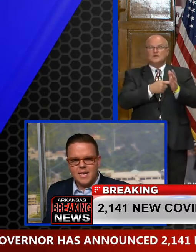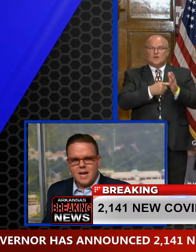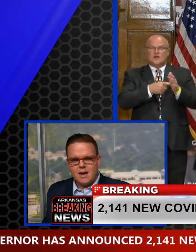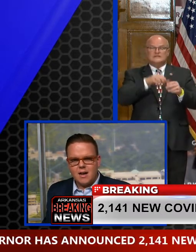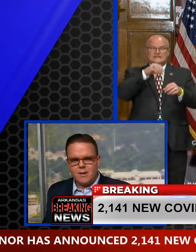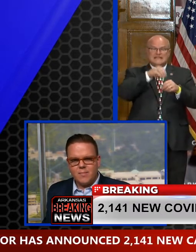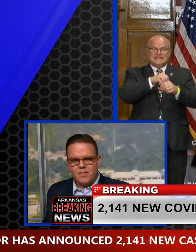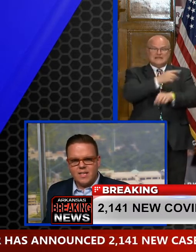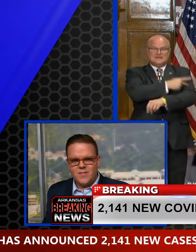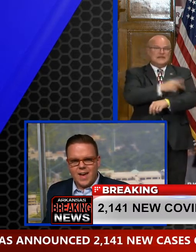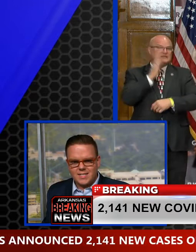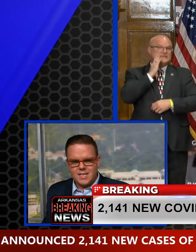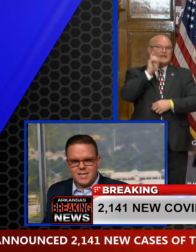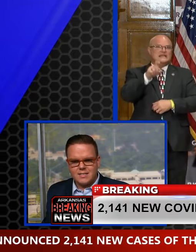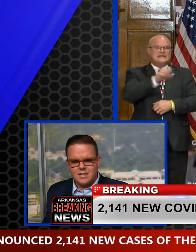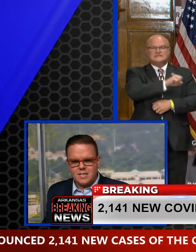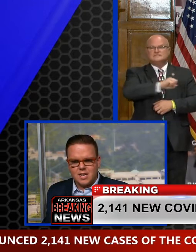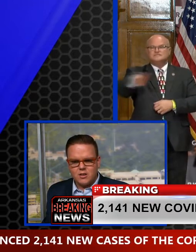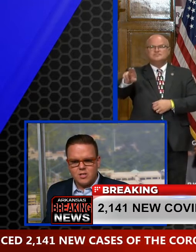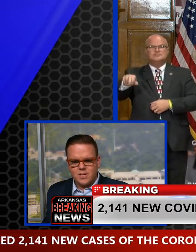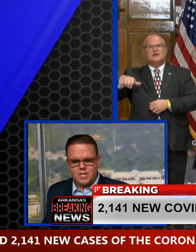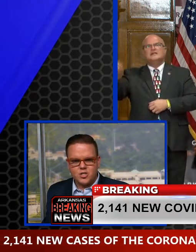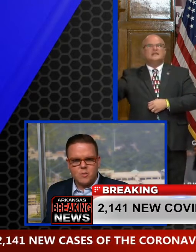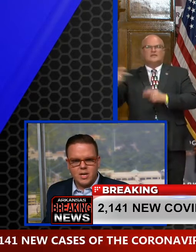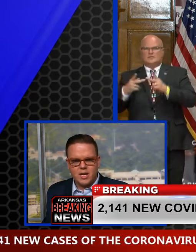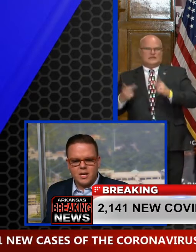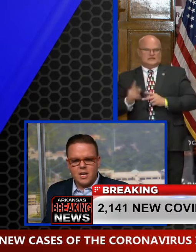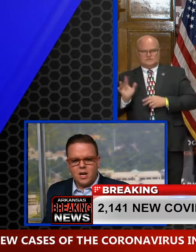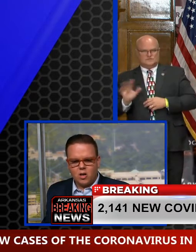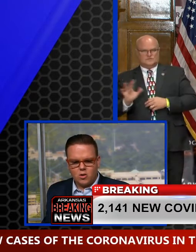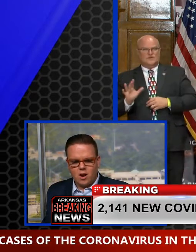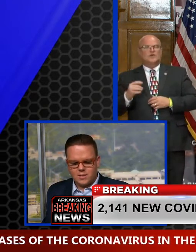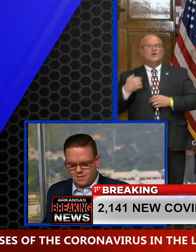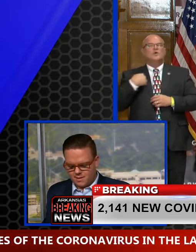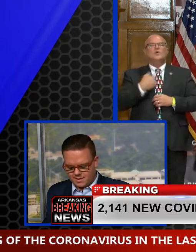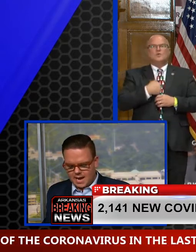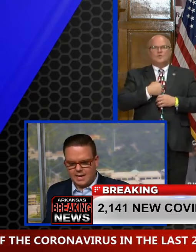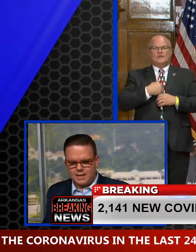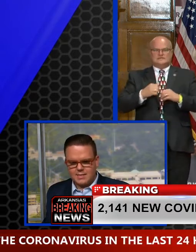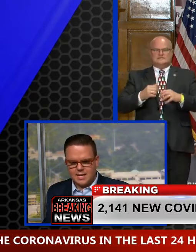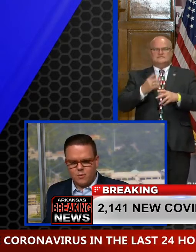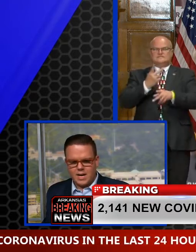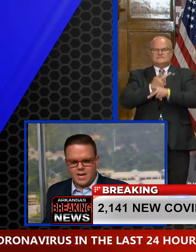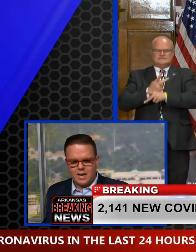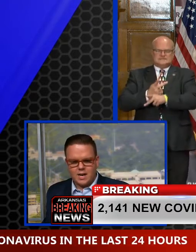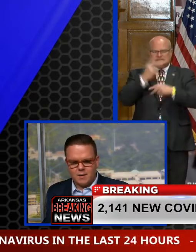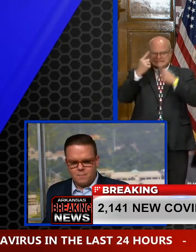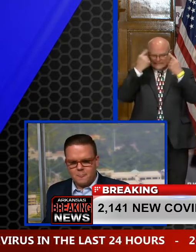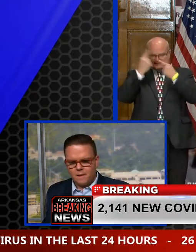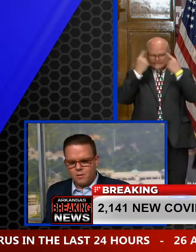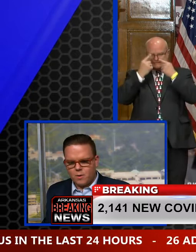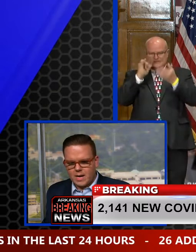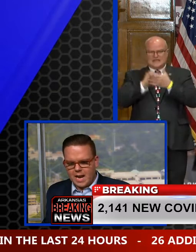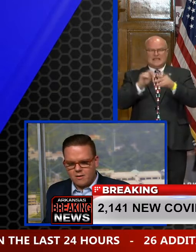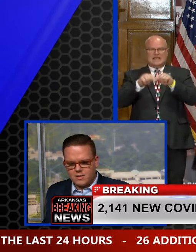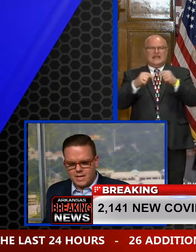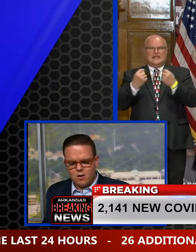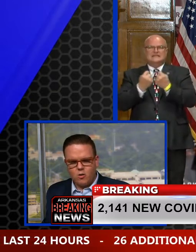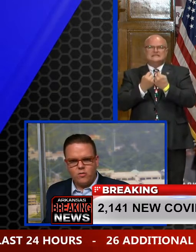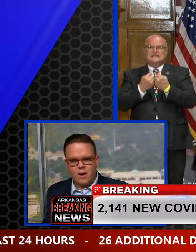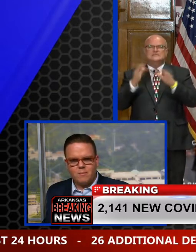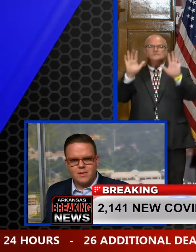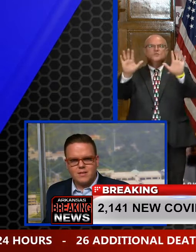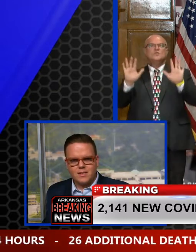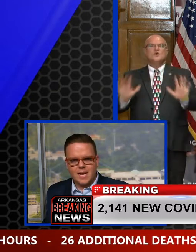and these vaccines continue to be distributed across the state. Let's see if we can regain our